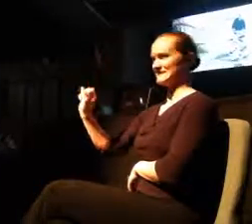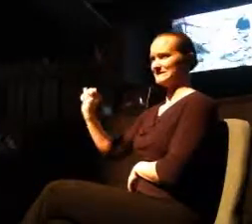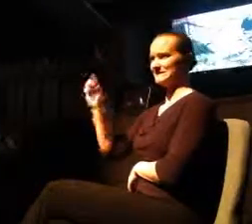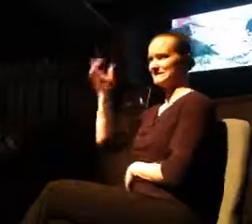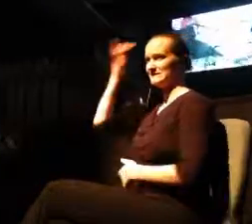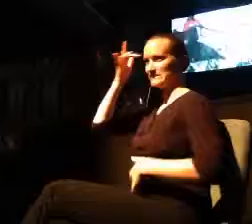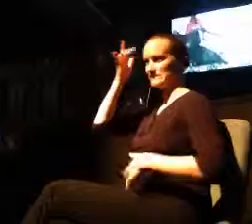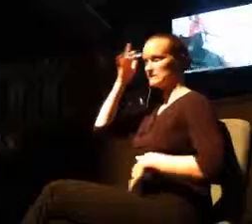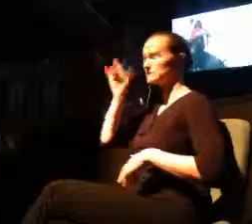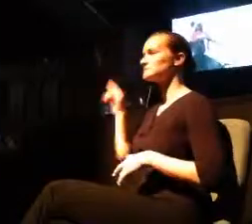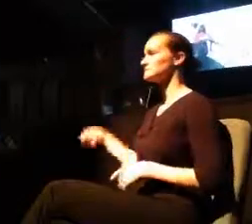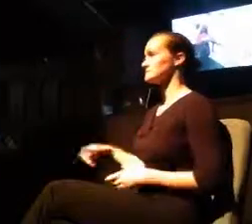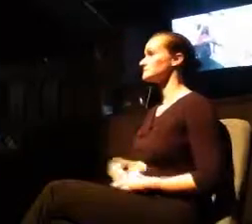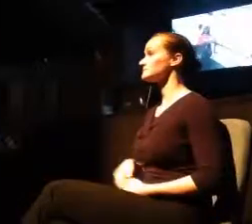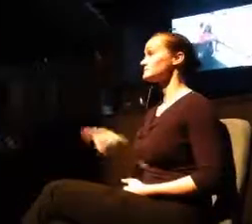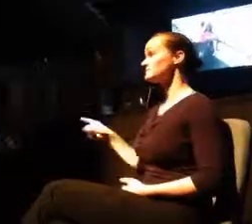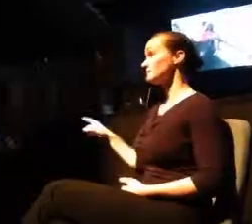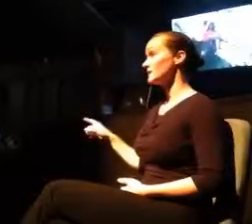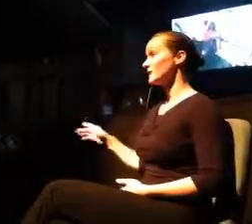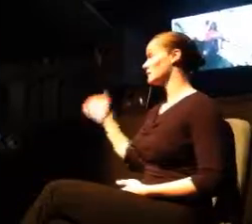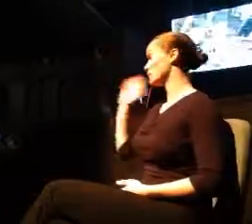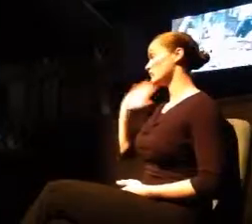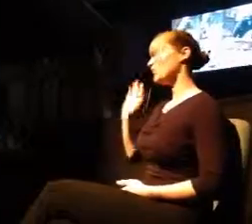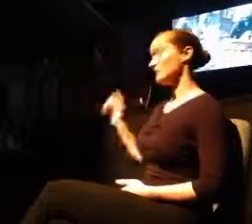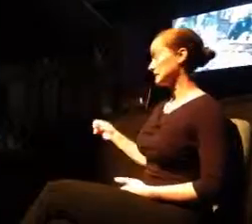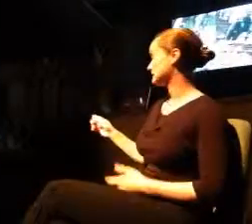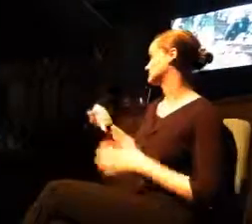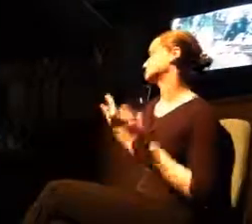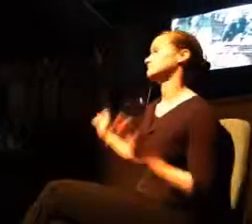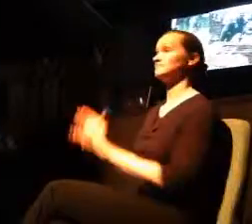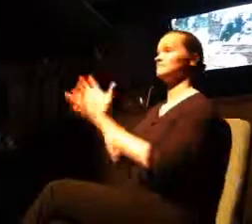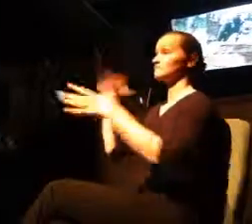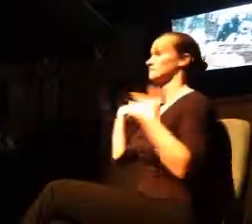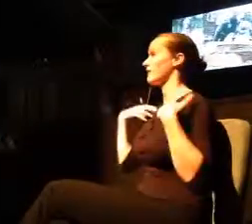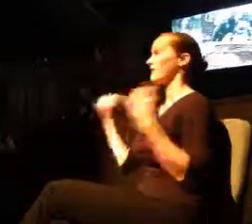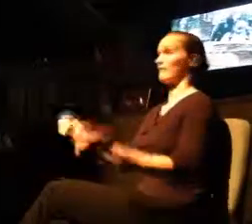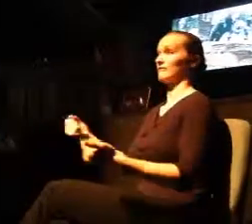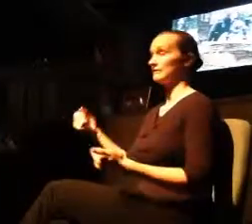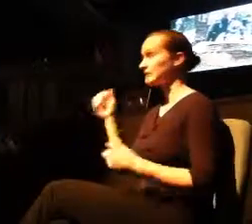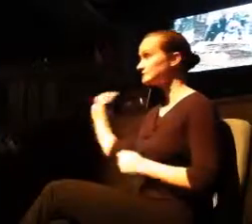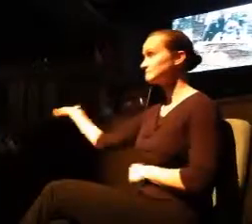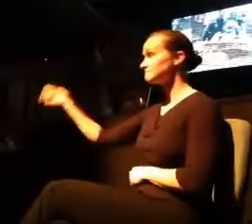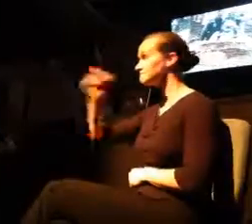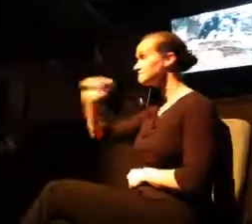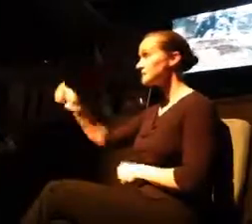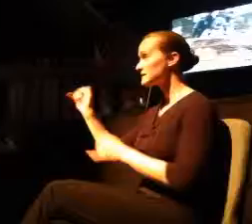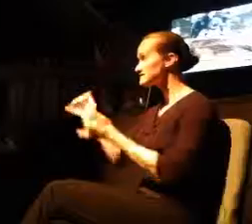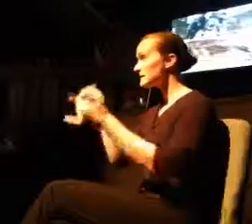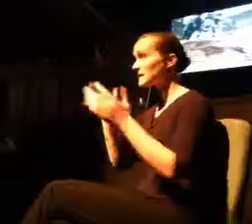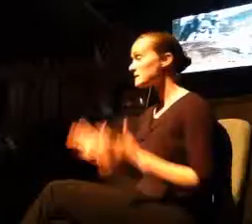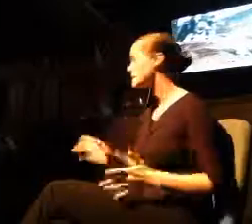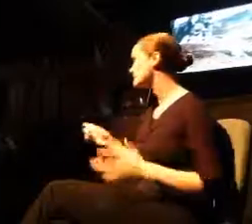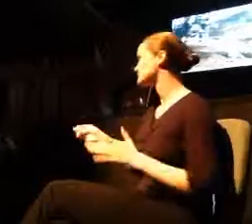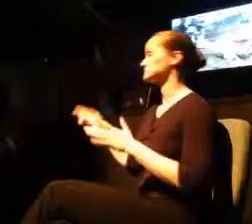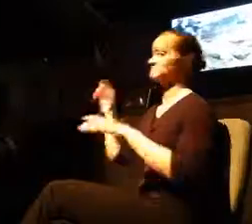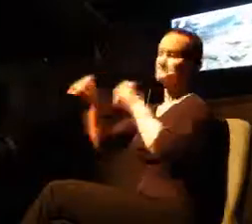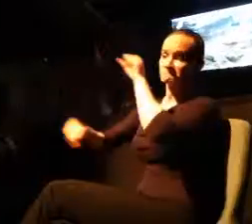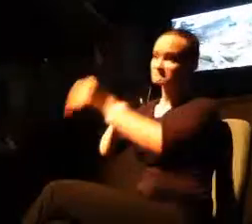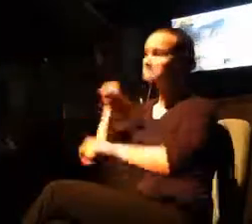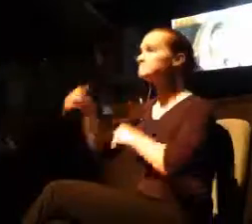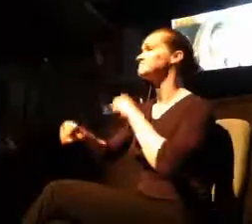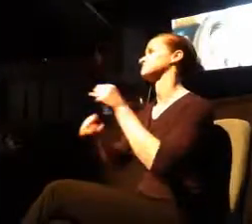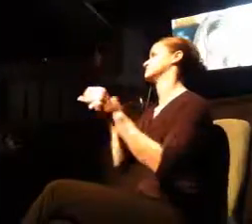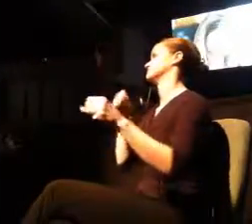And went from a robust, active, healthy tennis player, avid bike